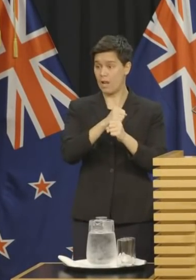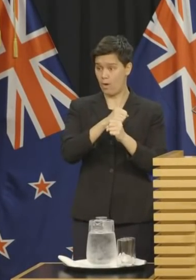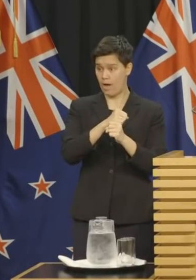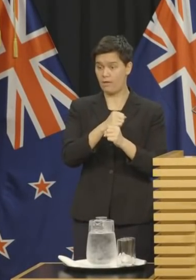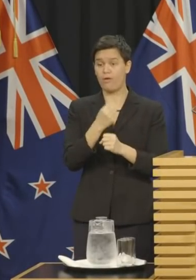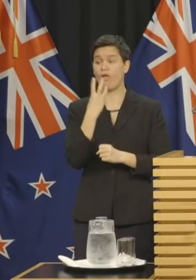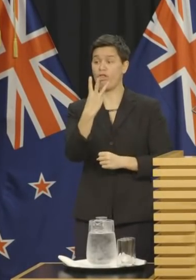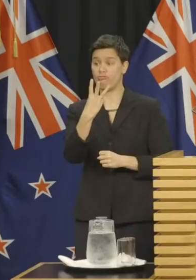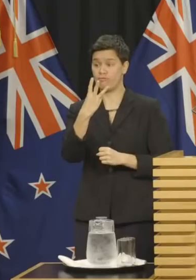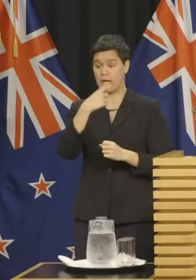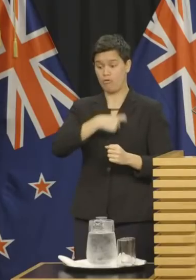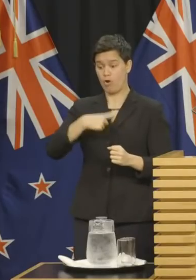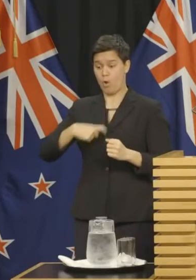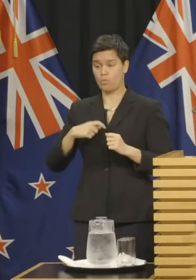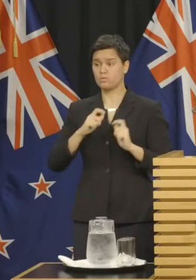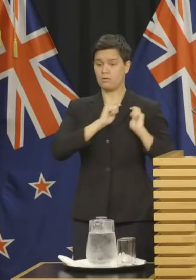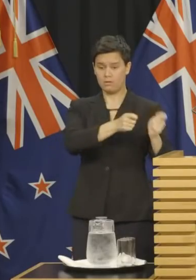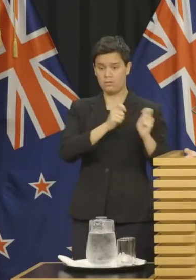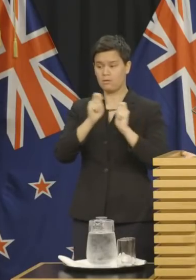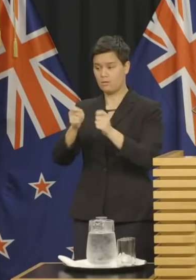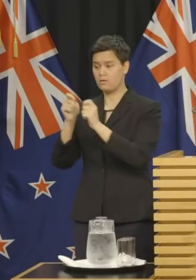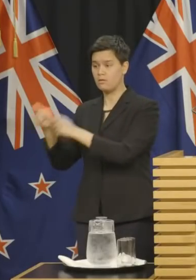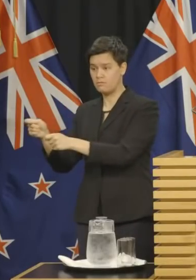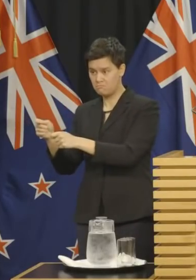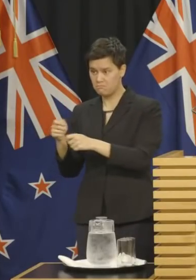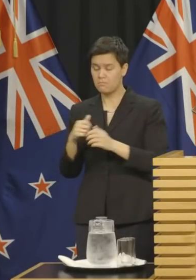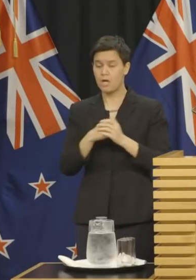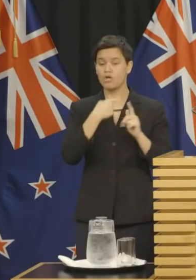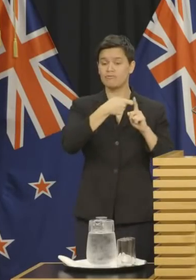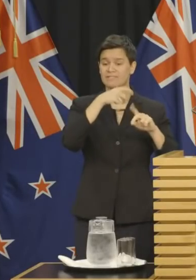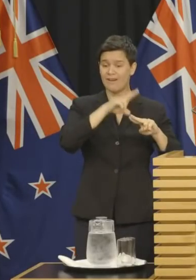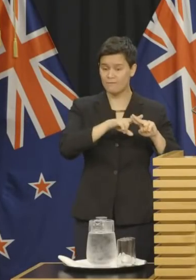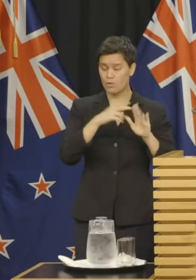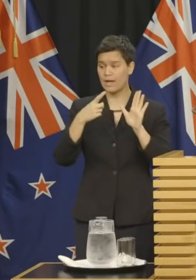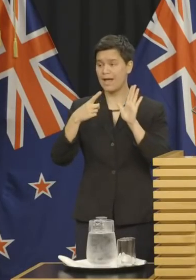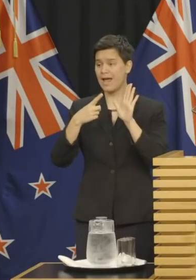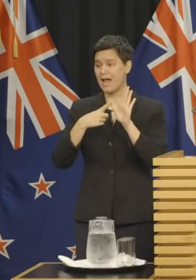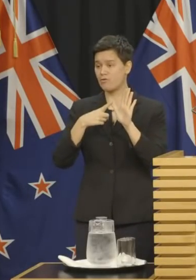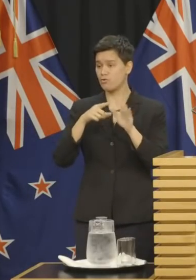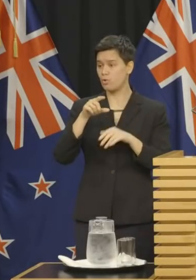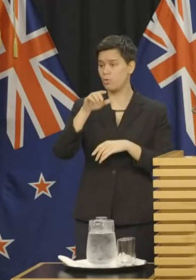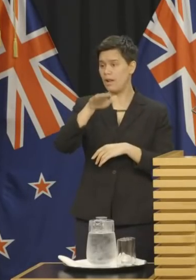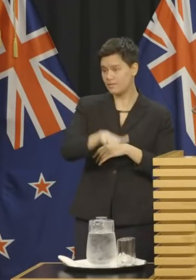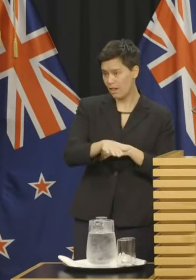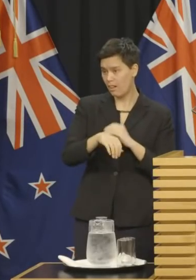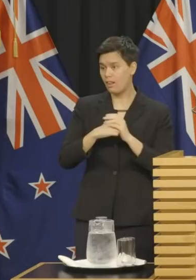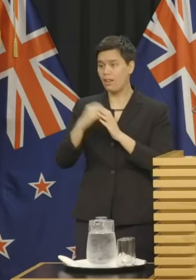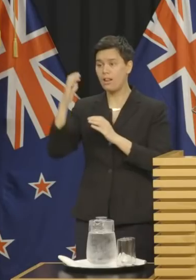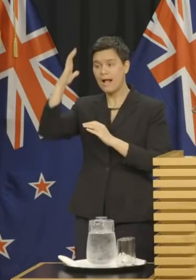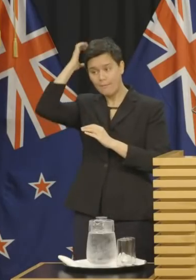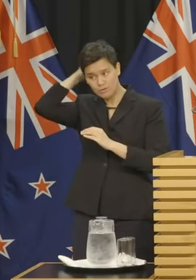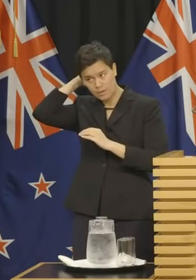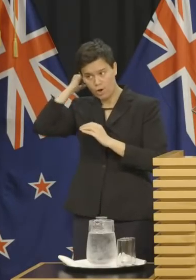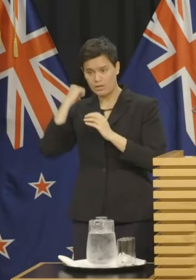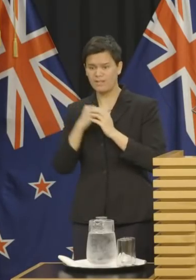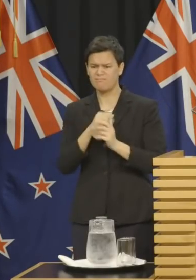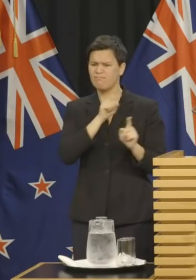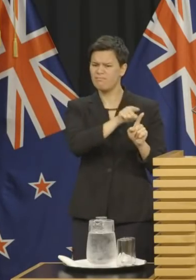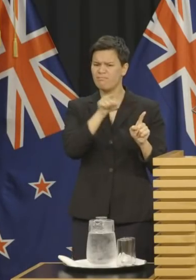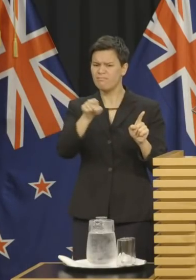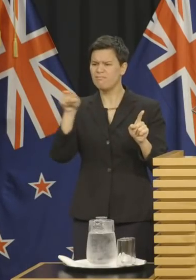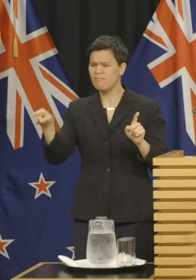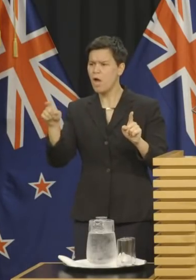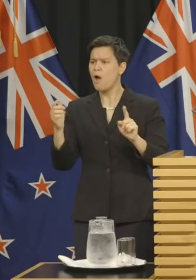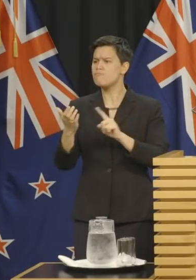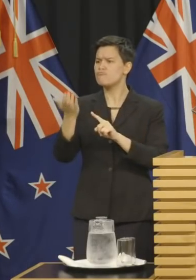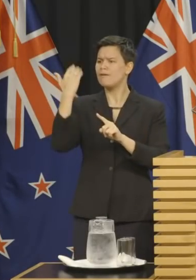some contact with those portfolios. Andrew Little, obviously his background in workplace relations and safety. Minister Farfoy has previously been an